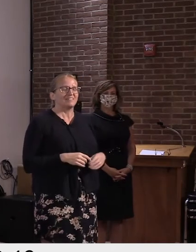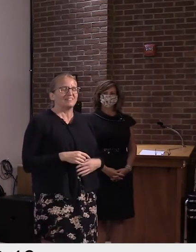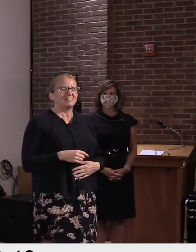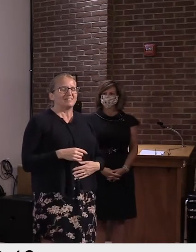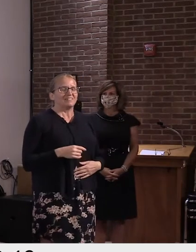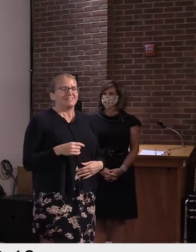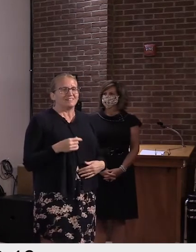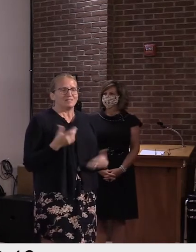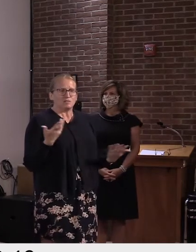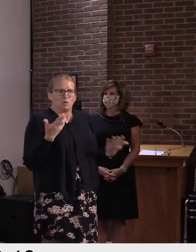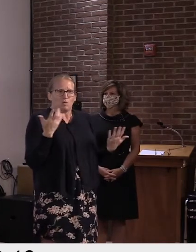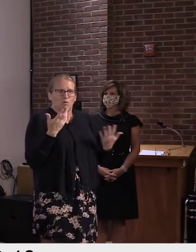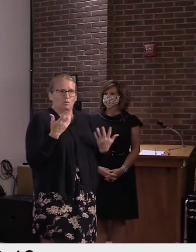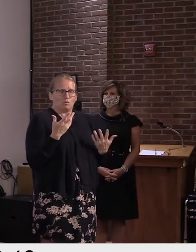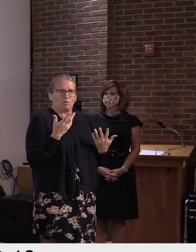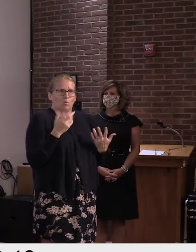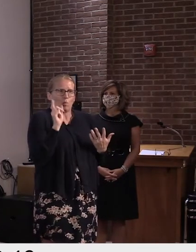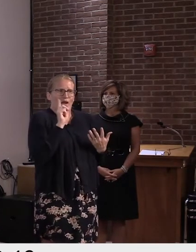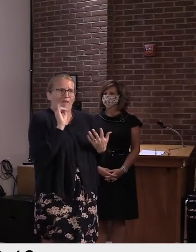known infected number?